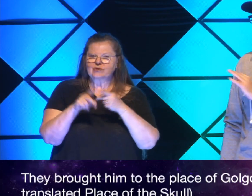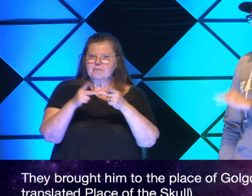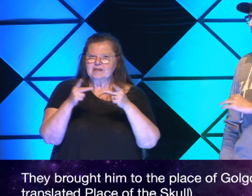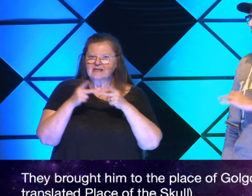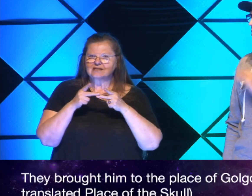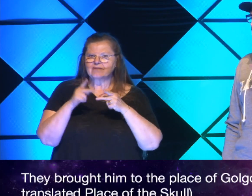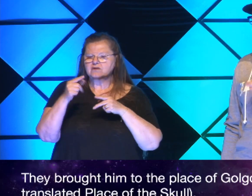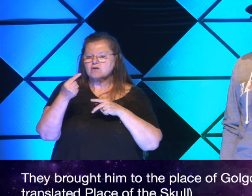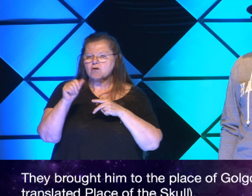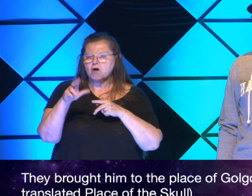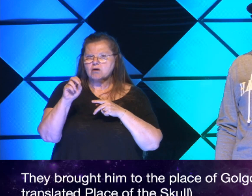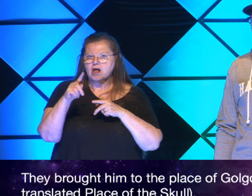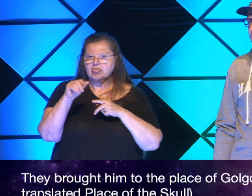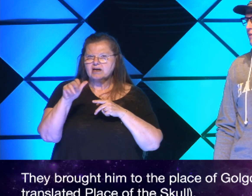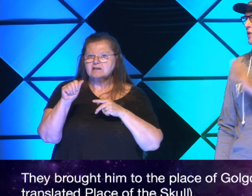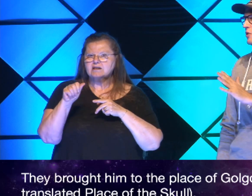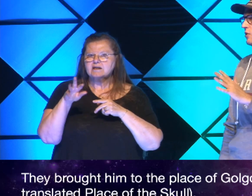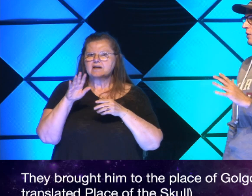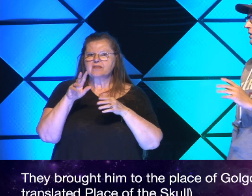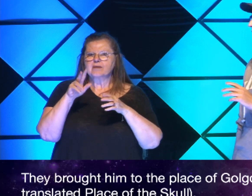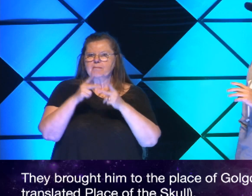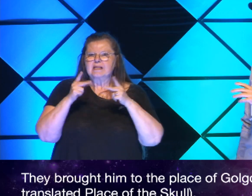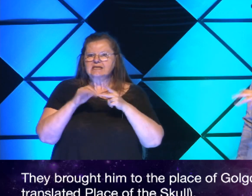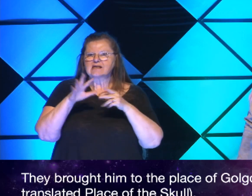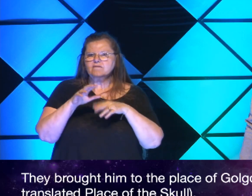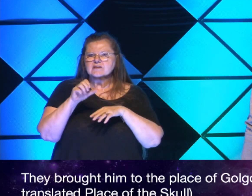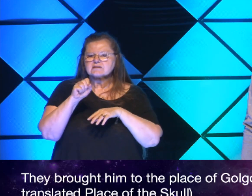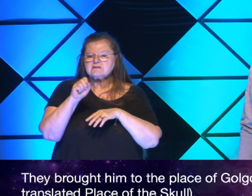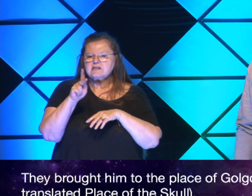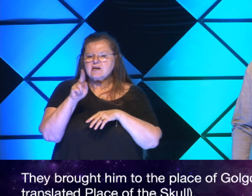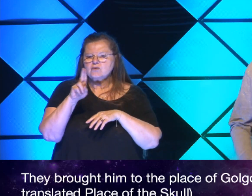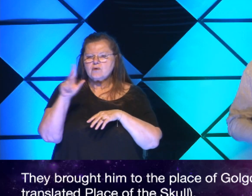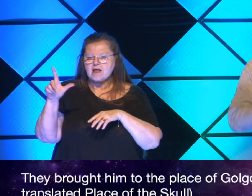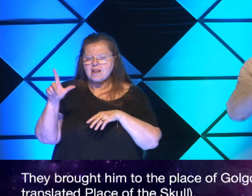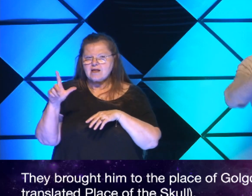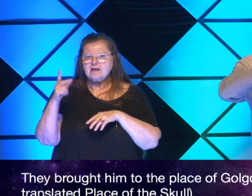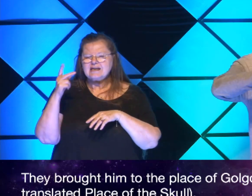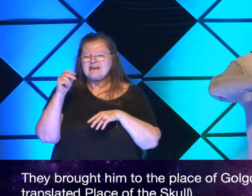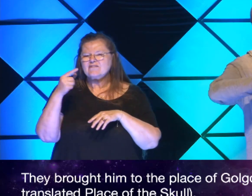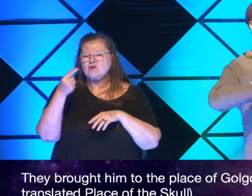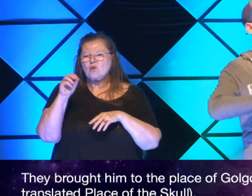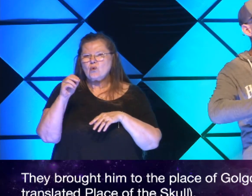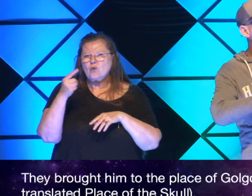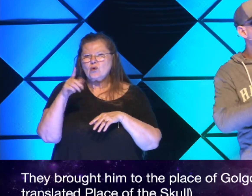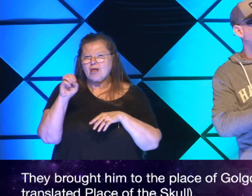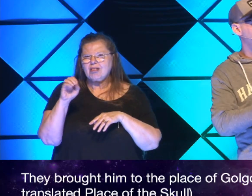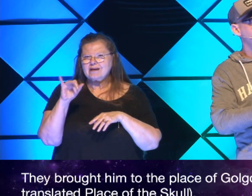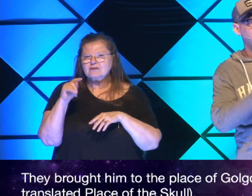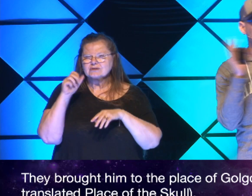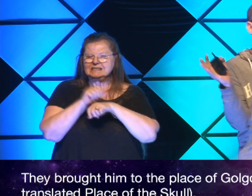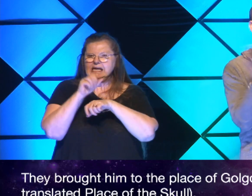of Golgotha, which means the place of the skull. If you Google it, you'll see that this is a kind of a